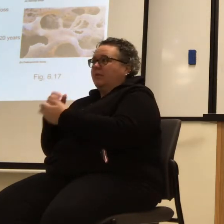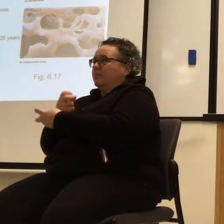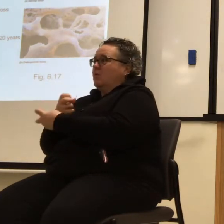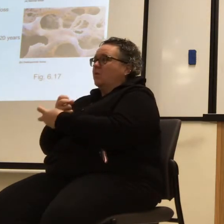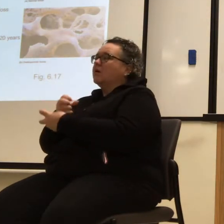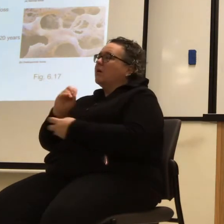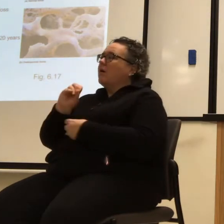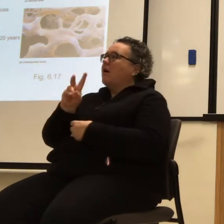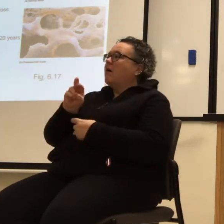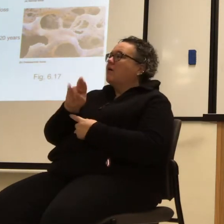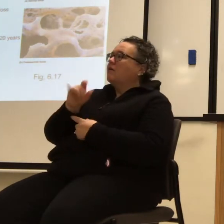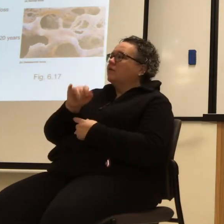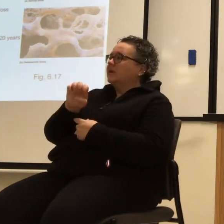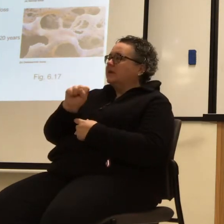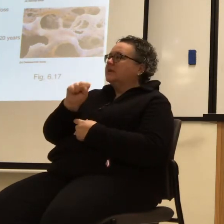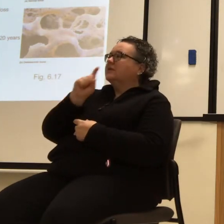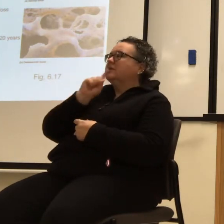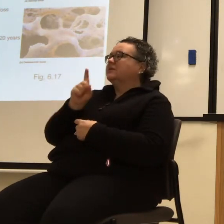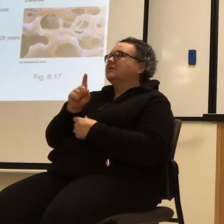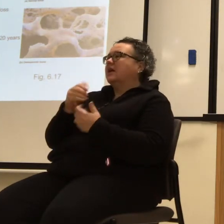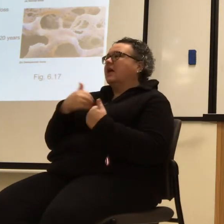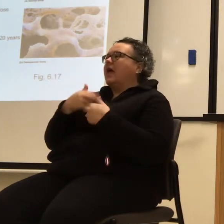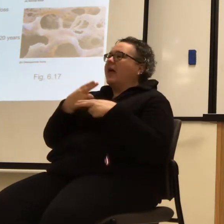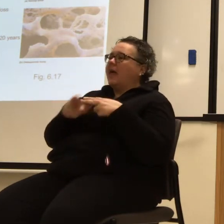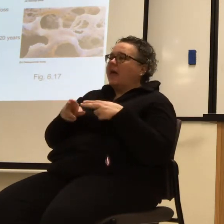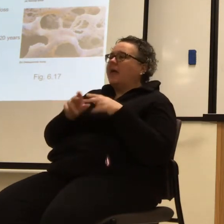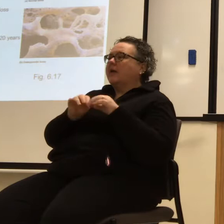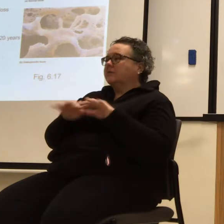a month, egg fertilized by sperm, but there's a